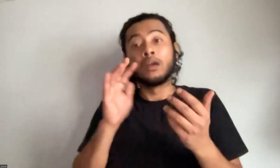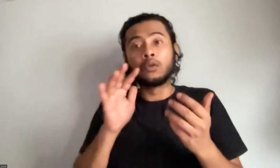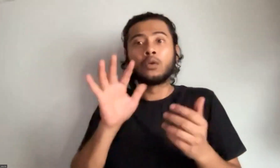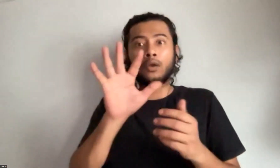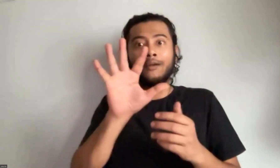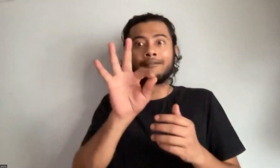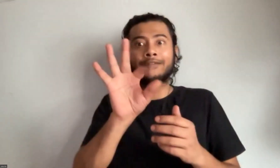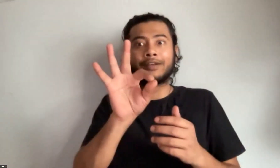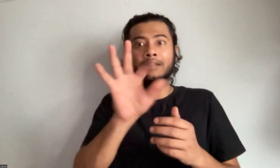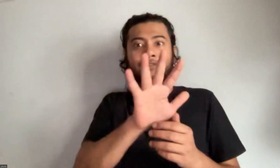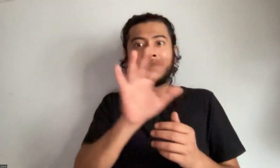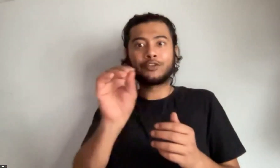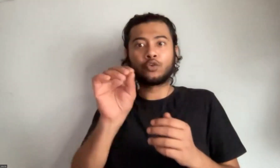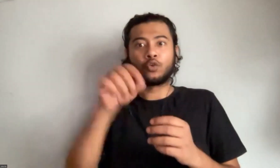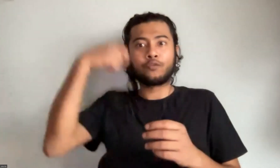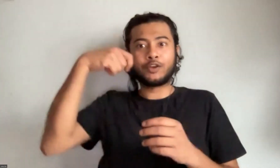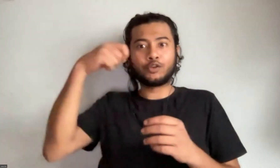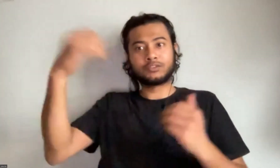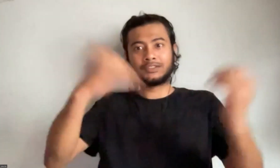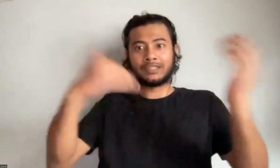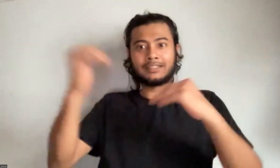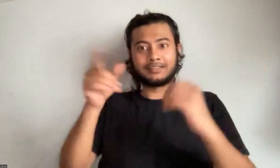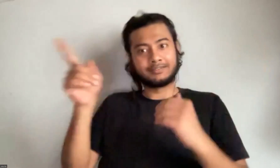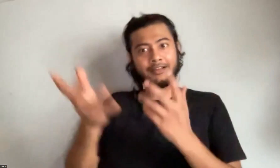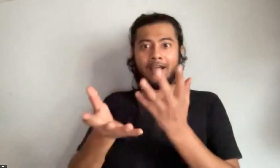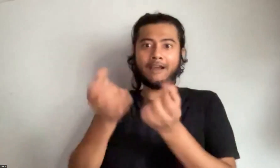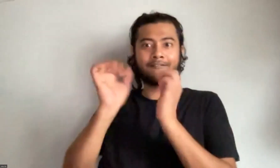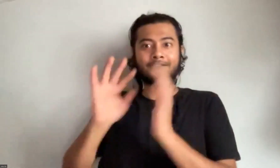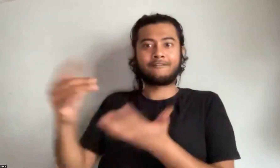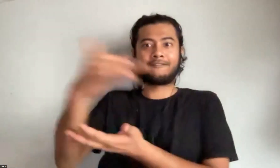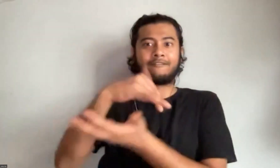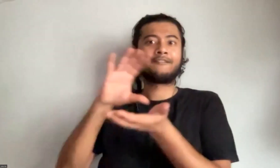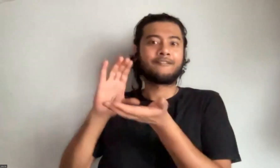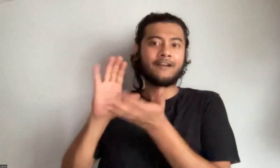you to please send to me as soon as possible.